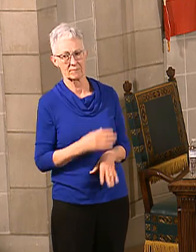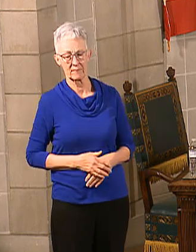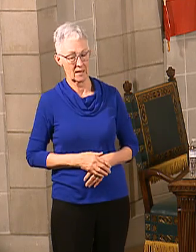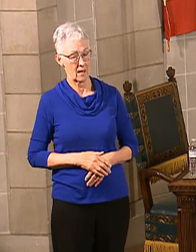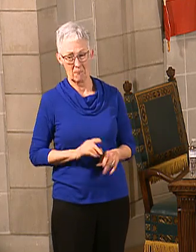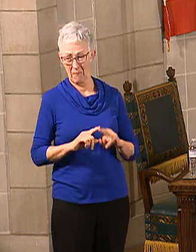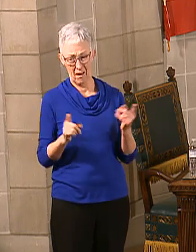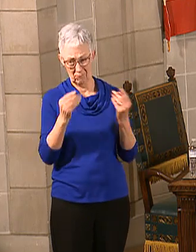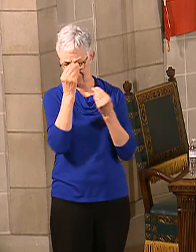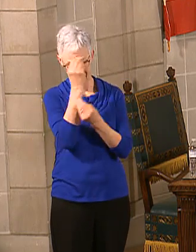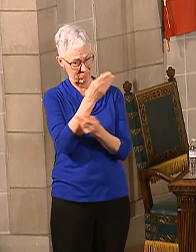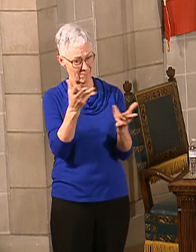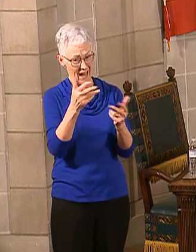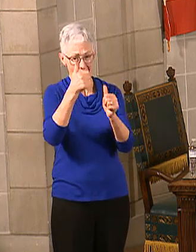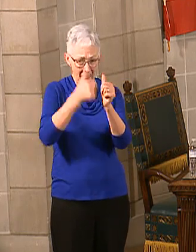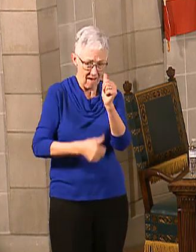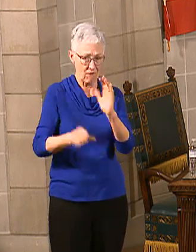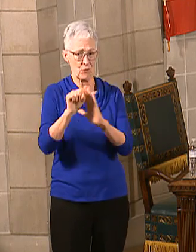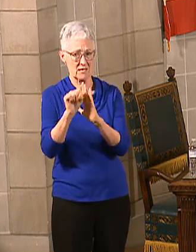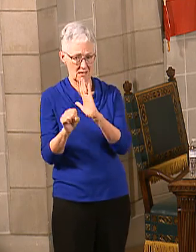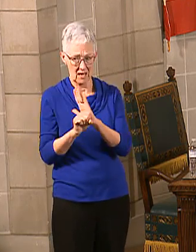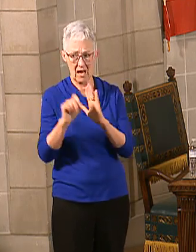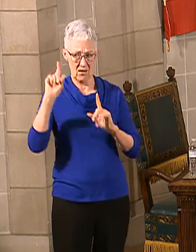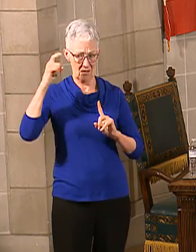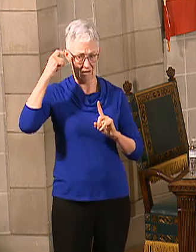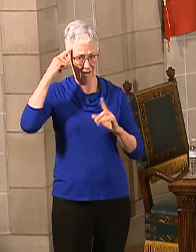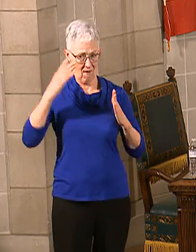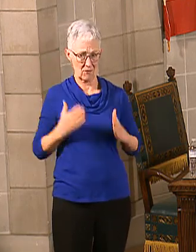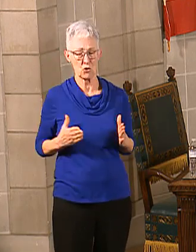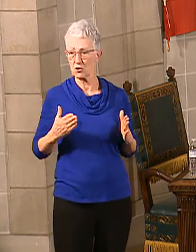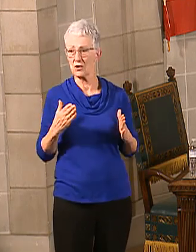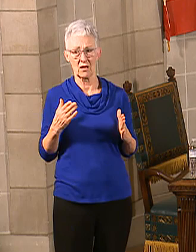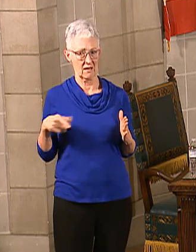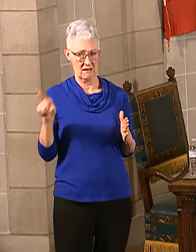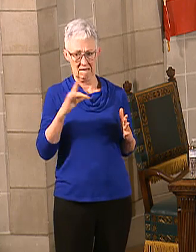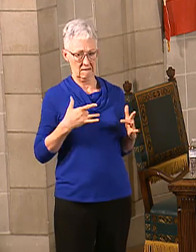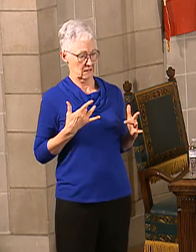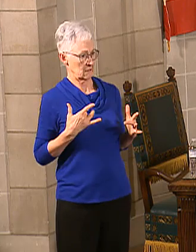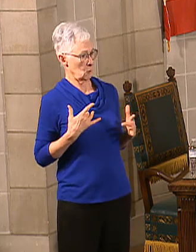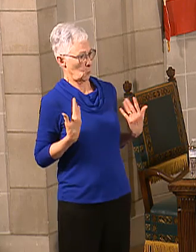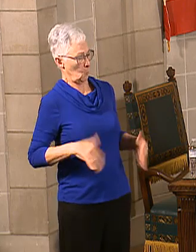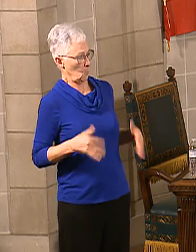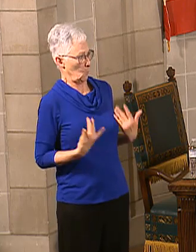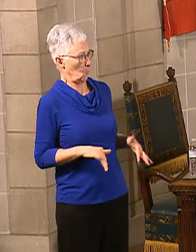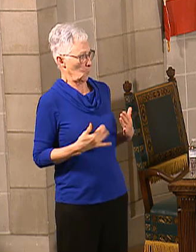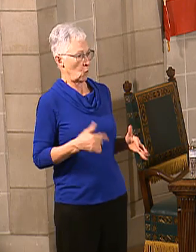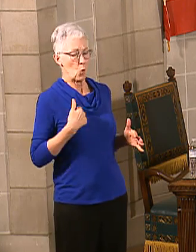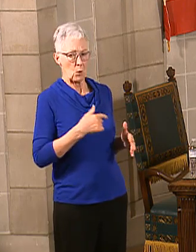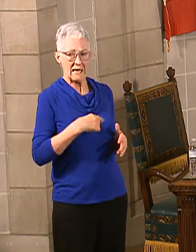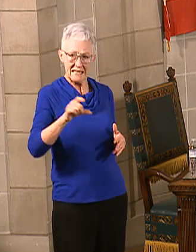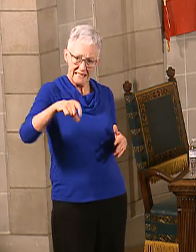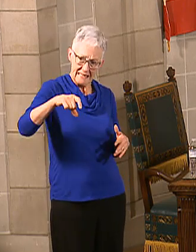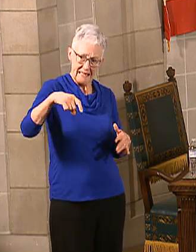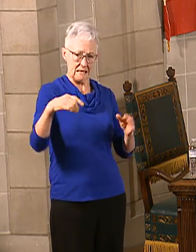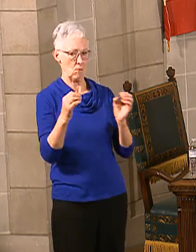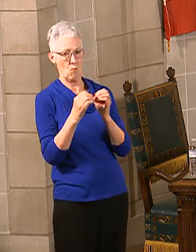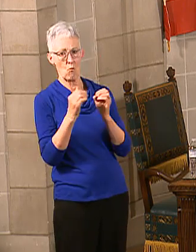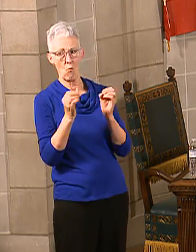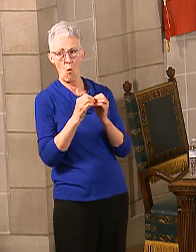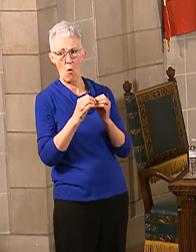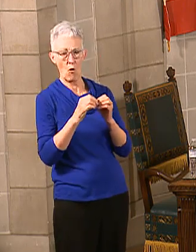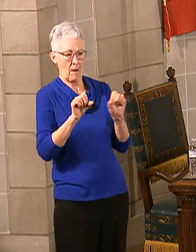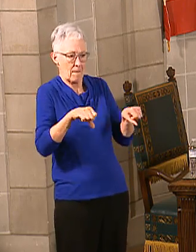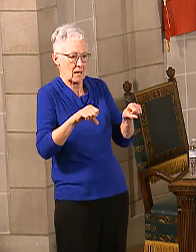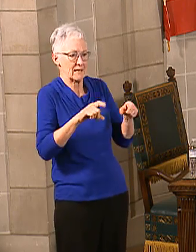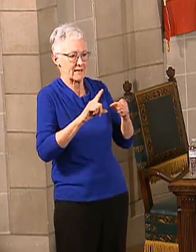Governors Association a couple hours ago, and I can tell you, no governor feels like they've got all the testing they want. We're continuing to work